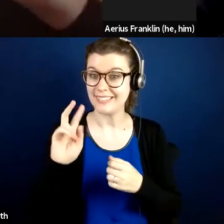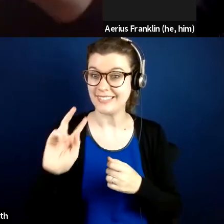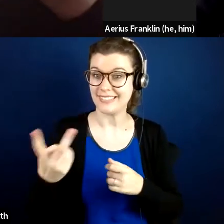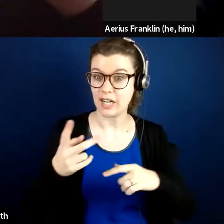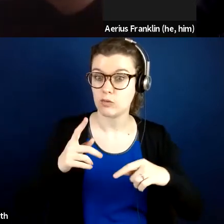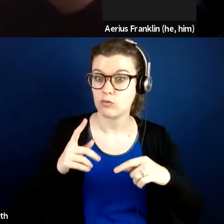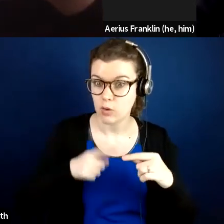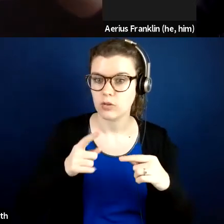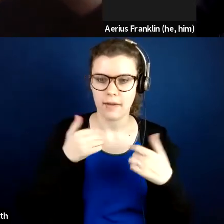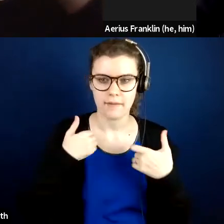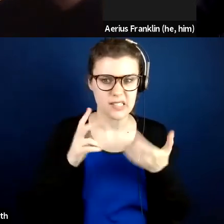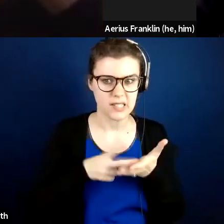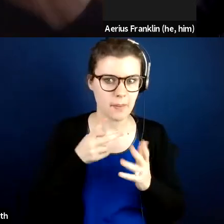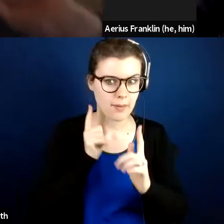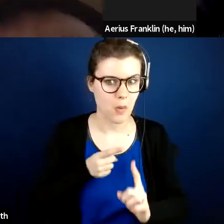in our second round.